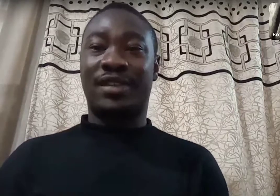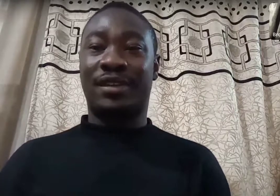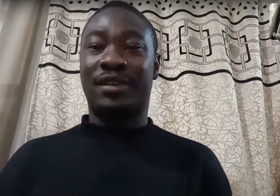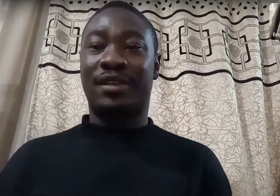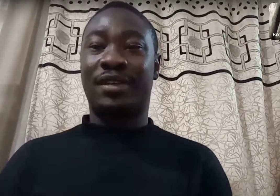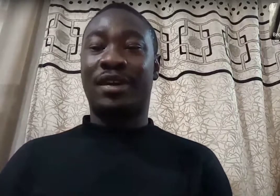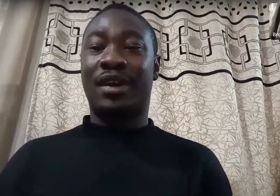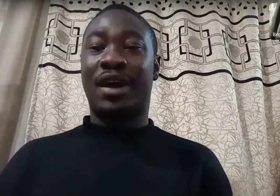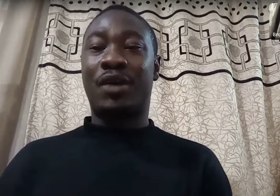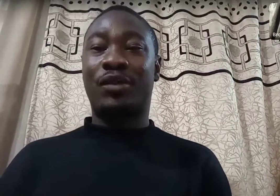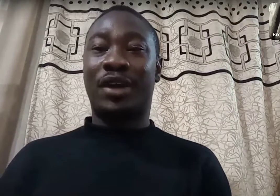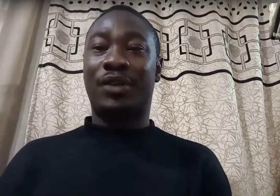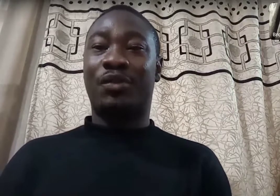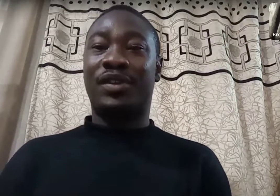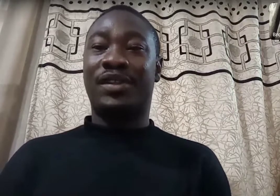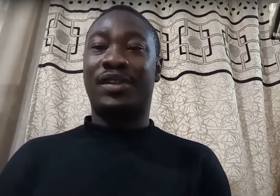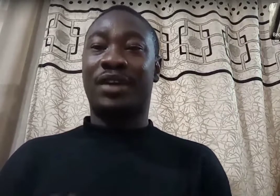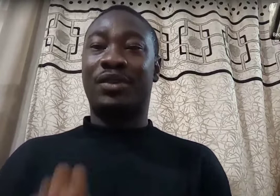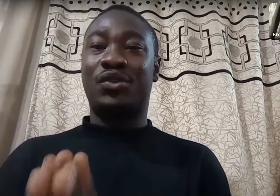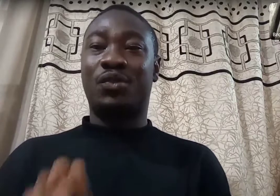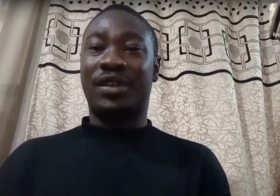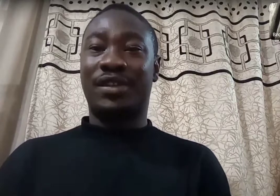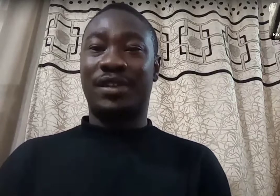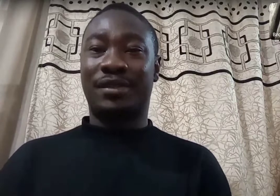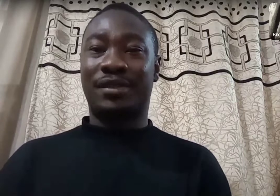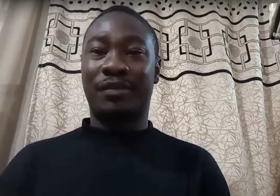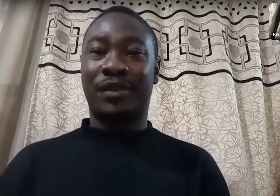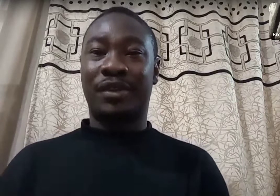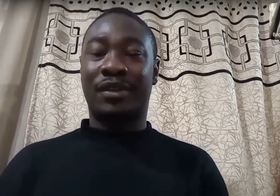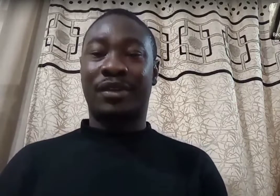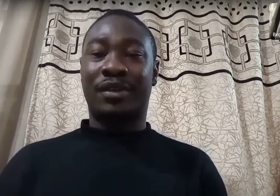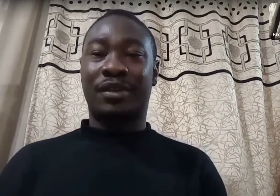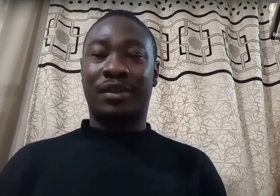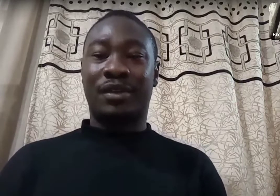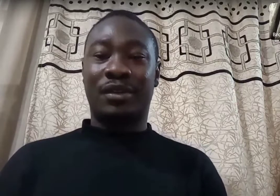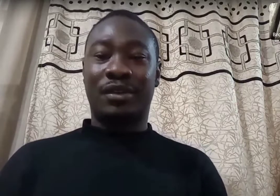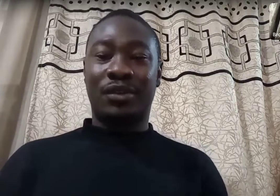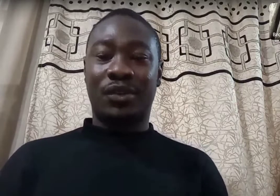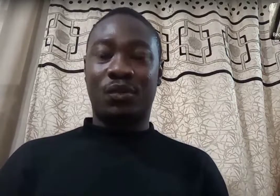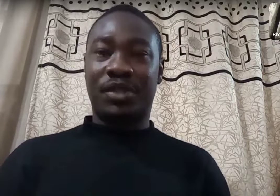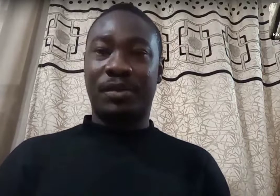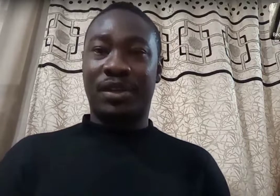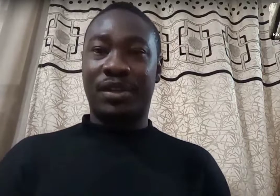then do we sign 20? Just watch me. This is how we sign 20.